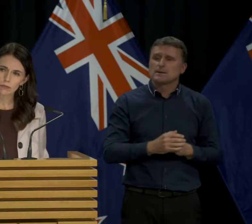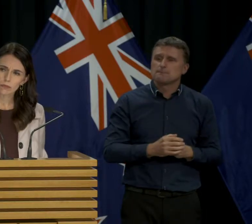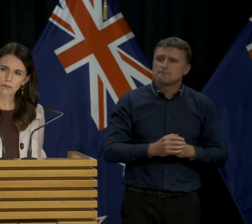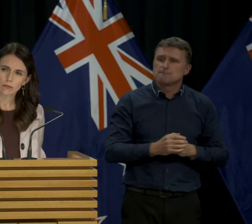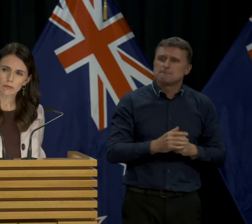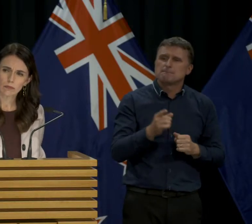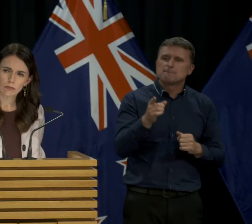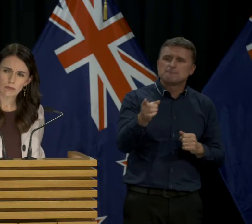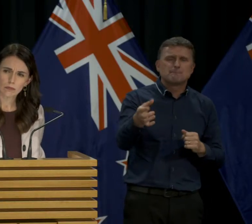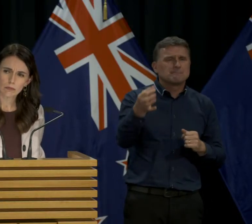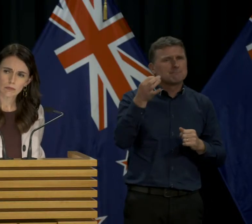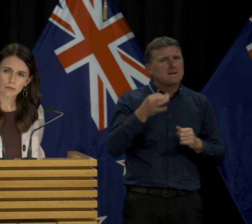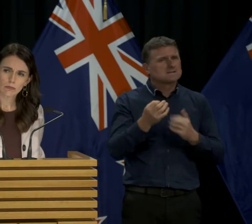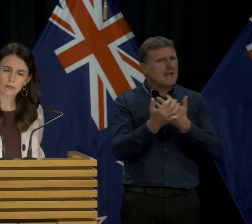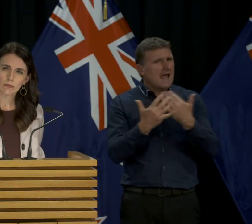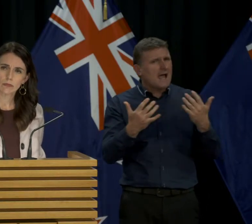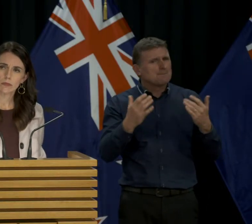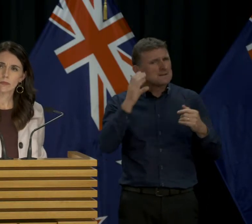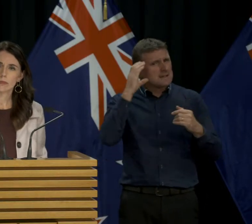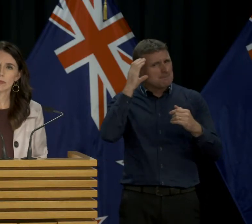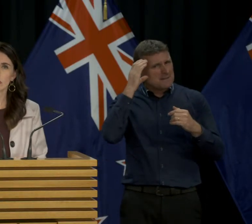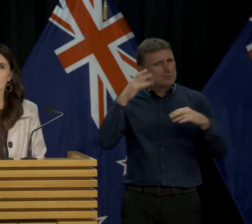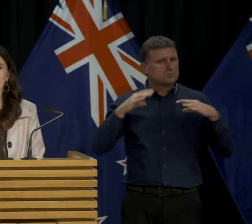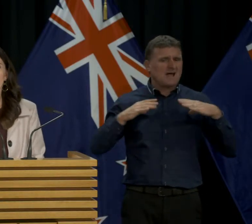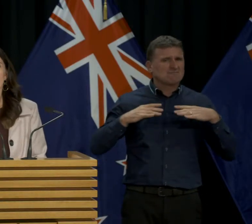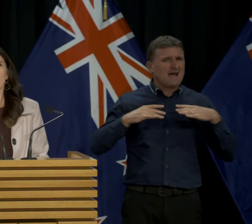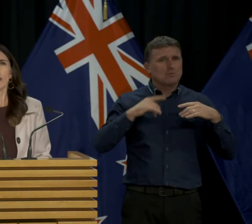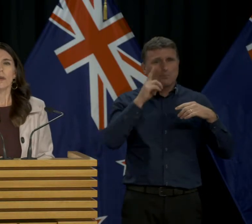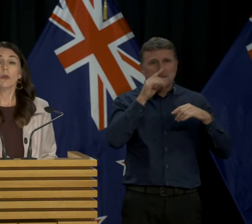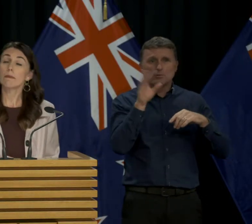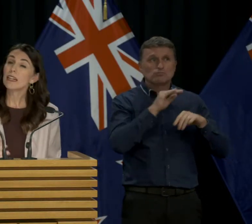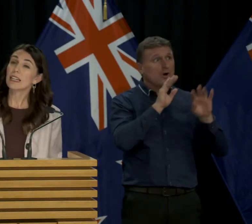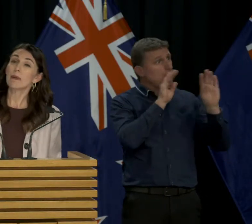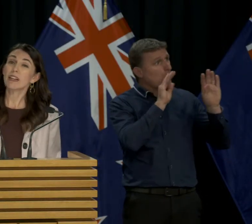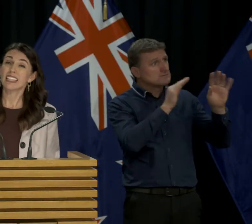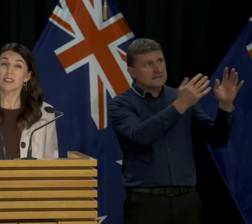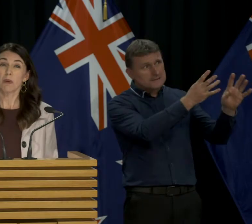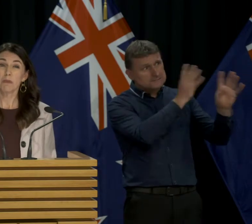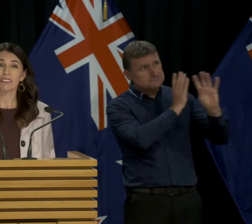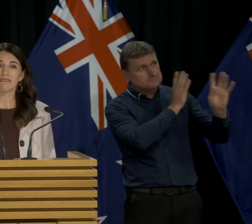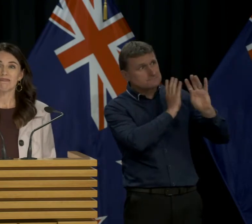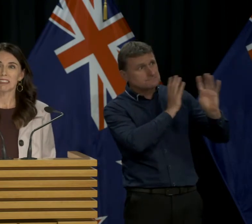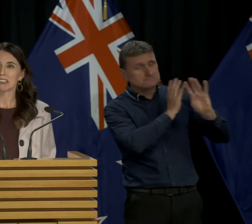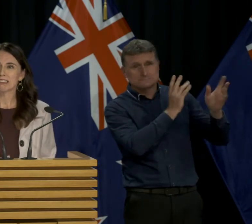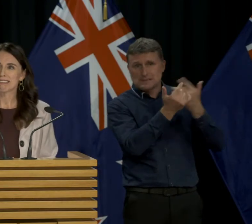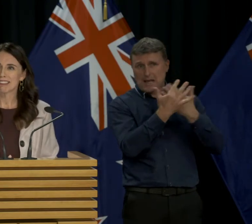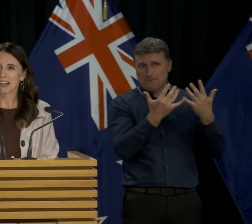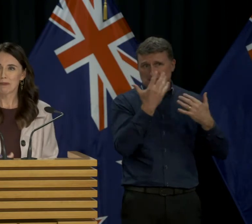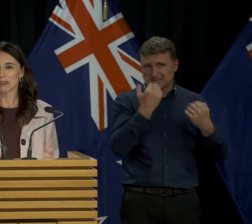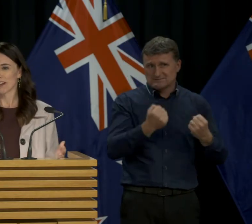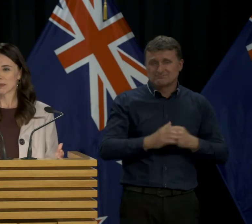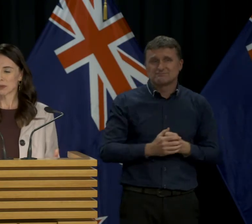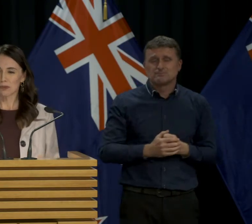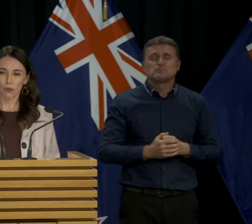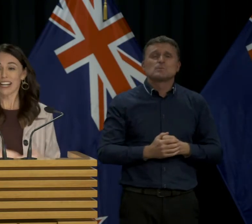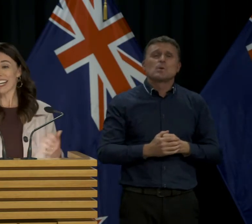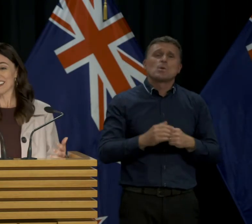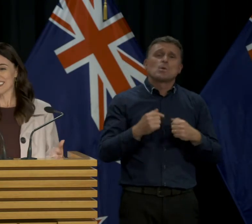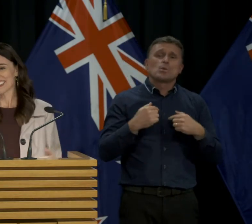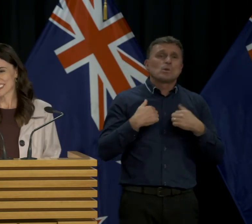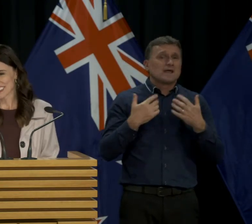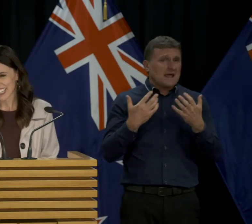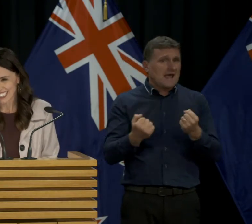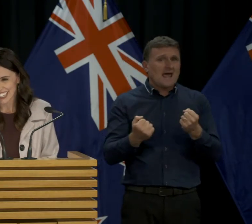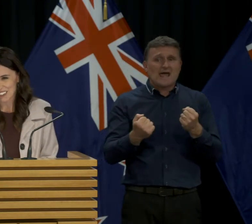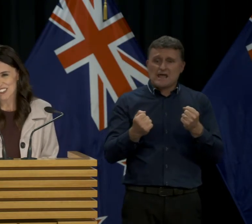rooms will be available for overseas returnees aside from the workers that... Well, keeping in mind that at the moment, there's a number available right